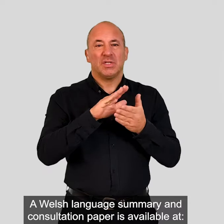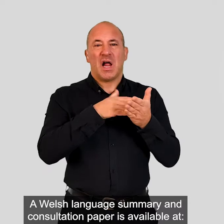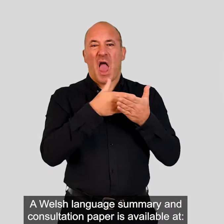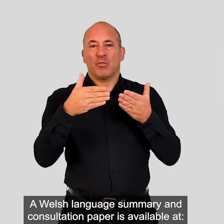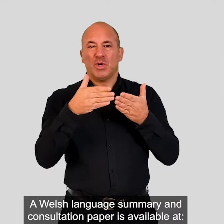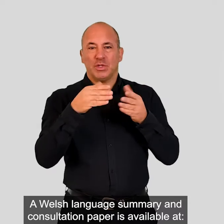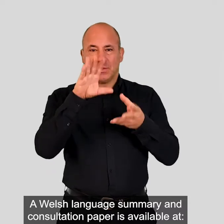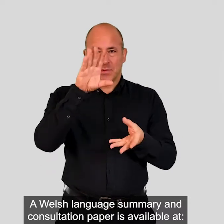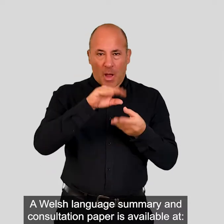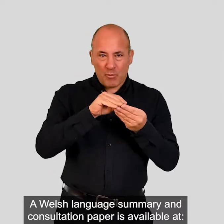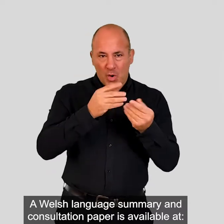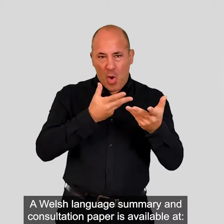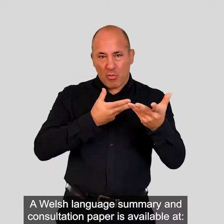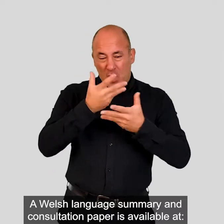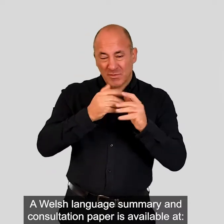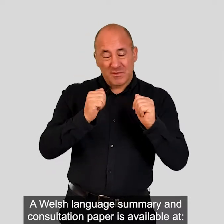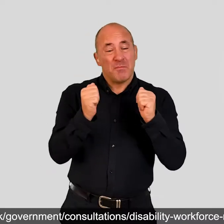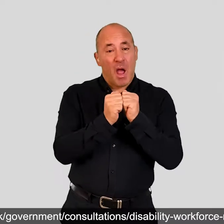consultation paper is available at